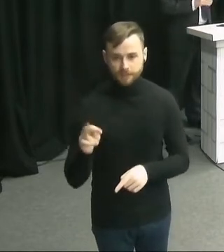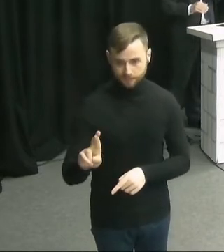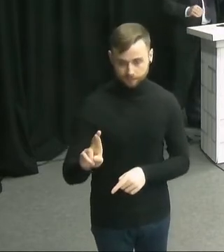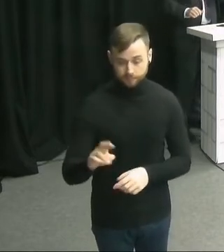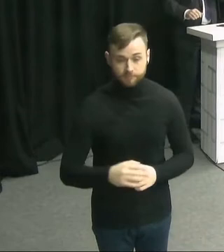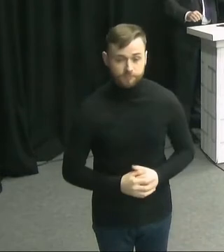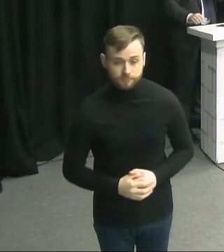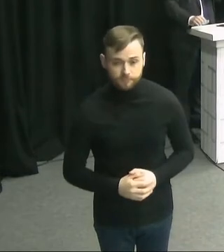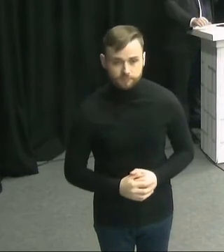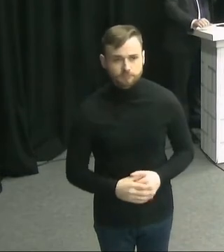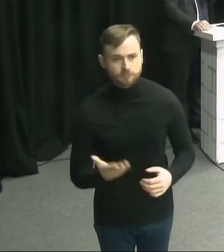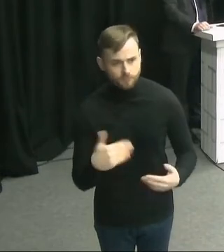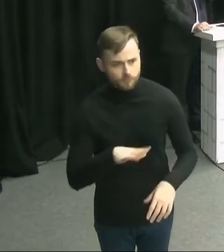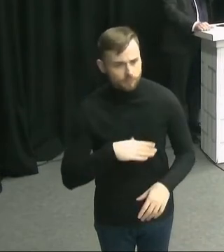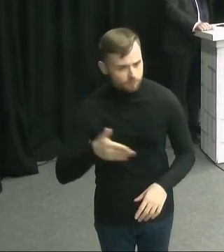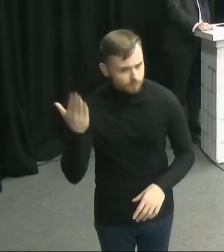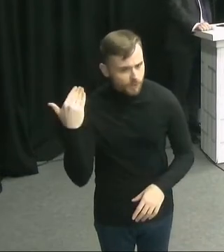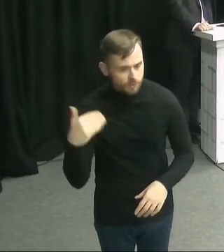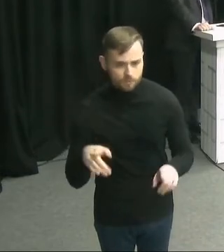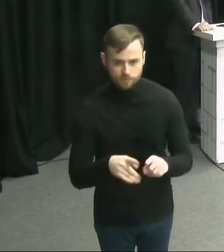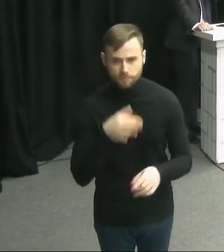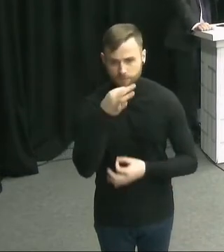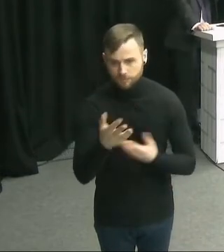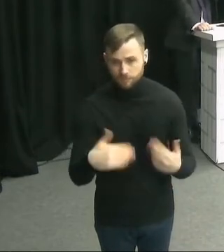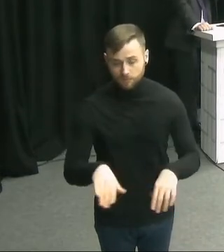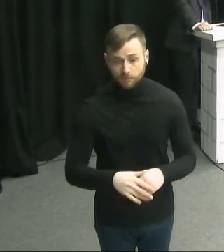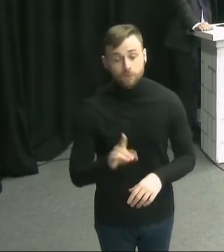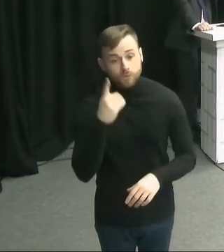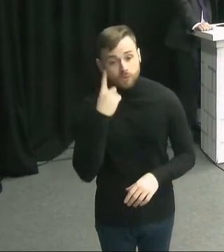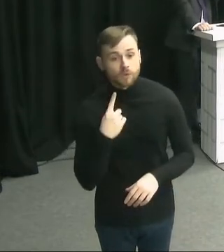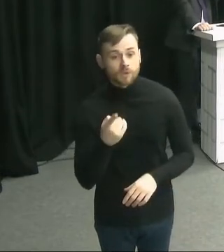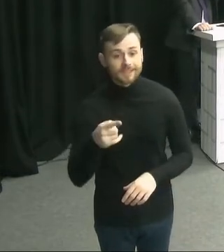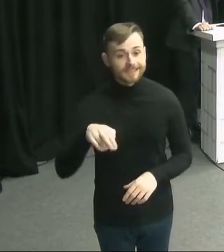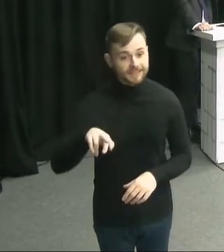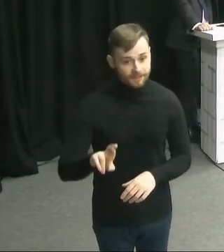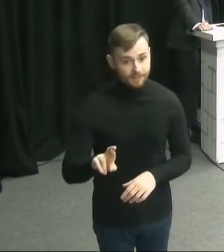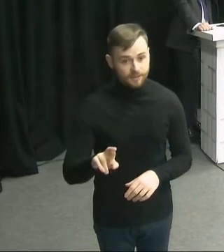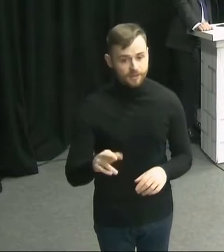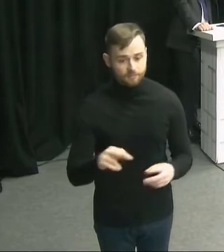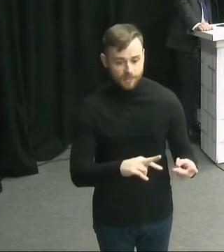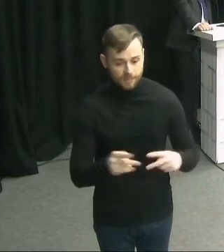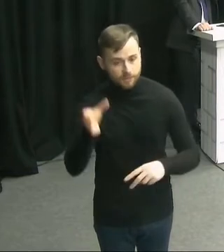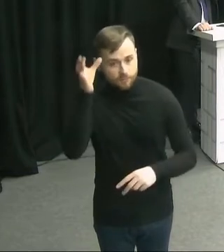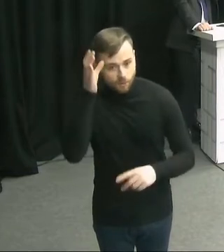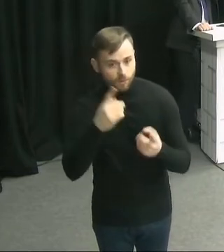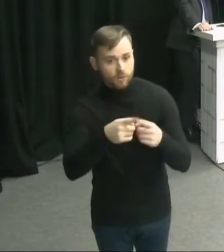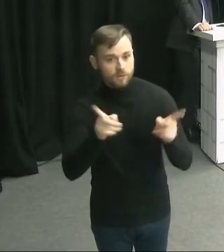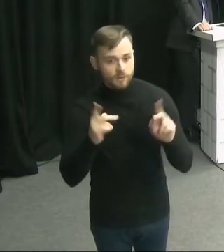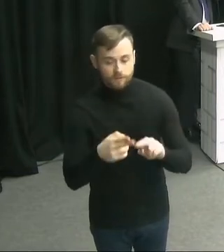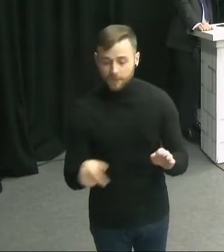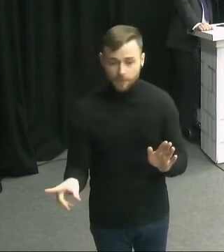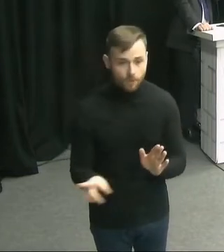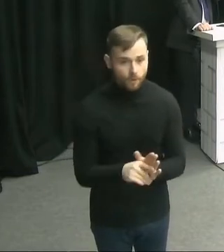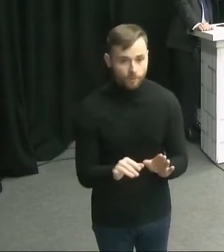if doctorate studies would follow after the master's studies. I've mentioned before that if we want to become a scientific university,